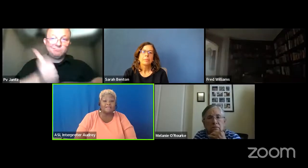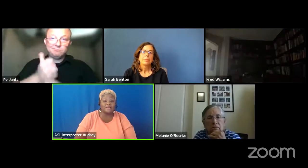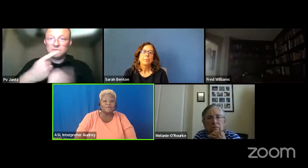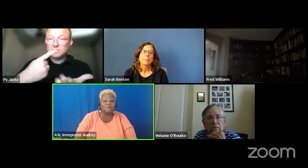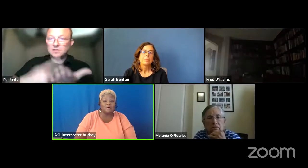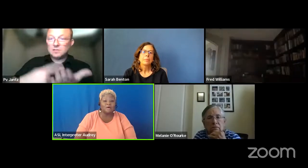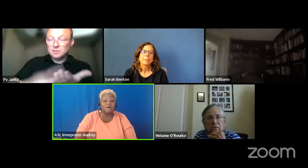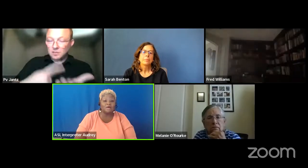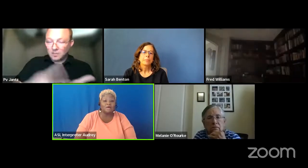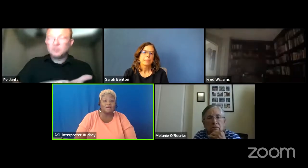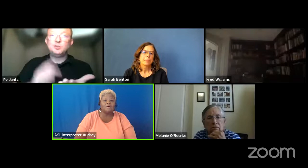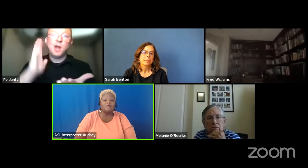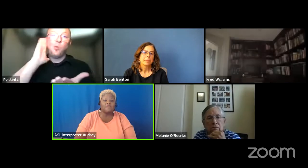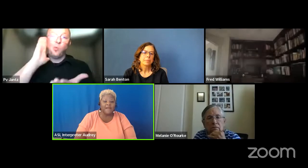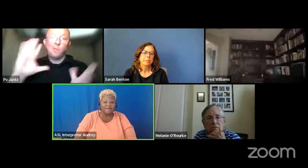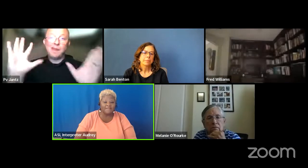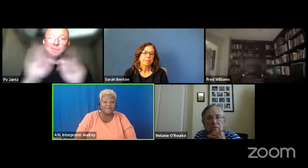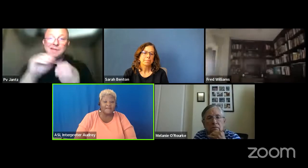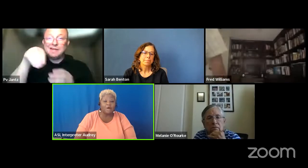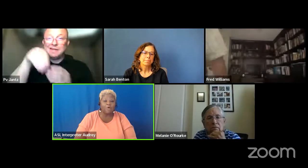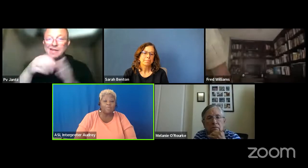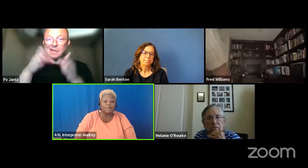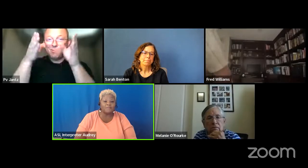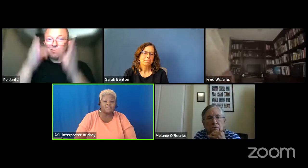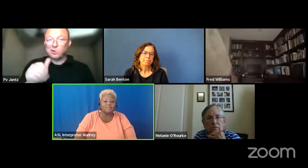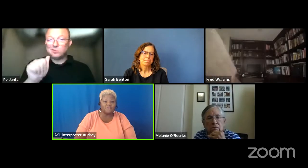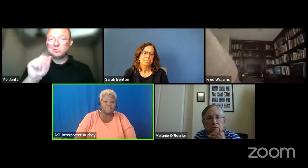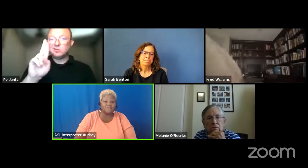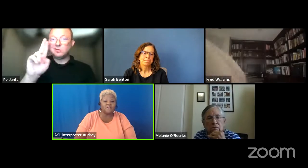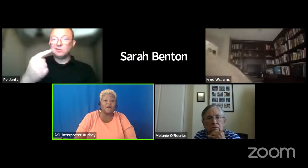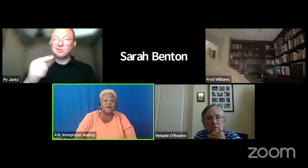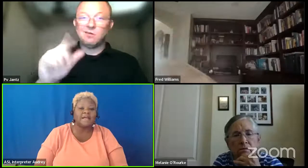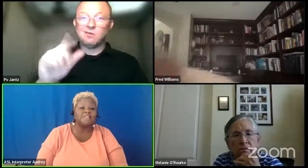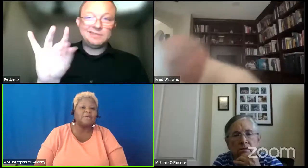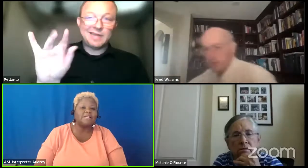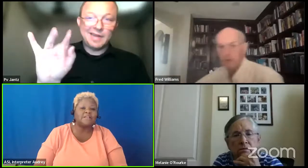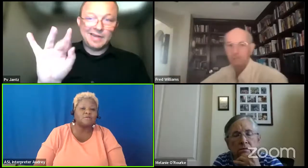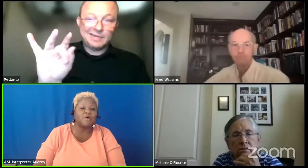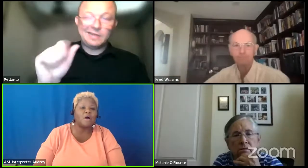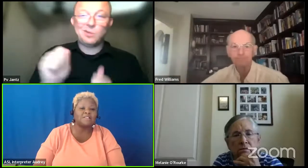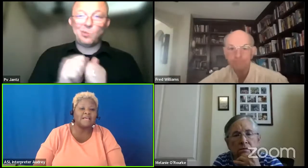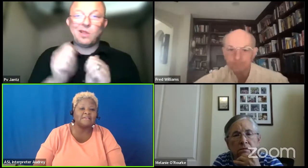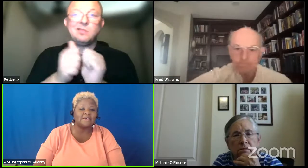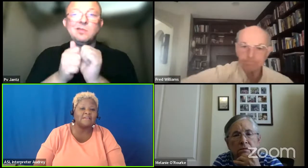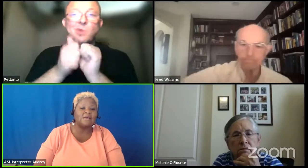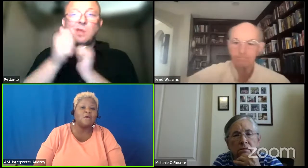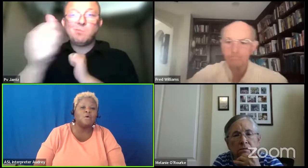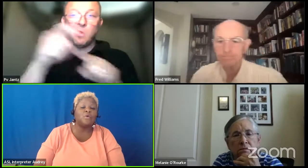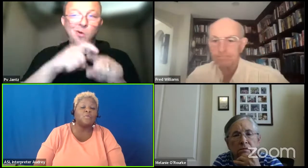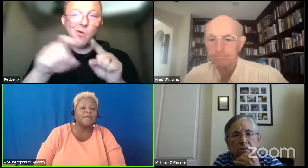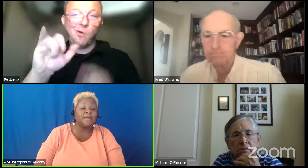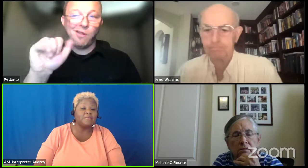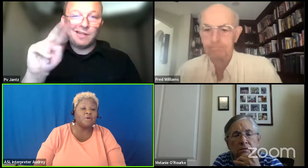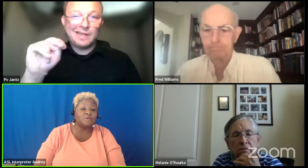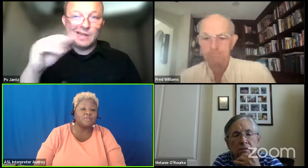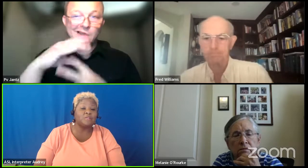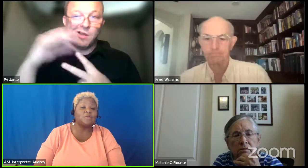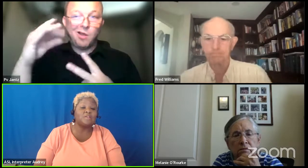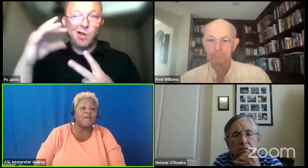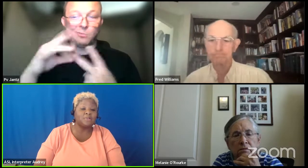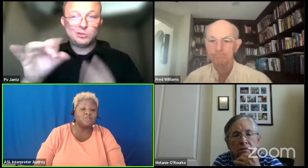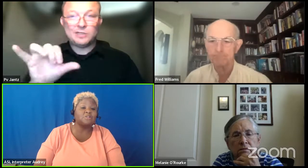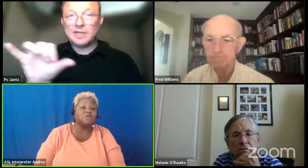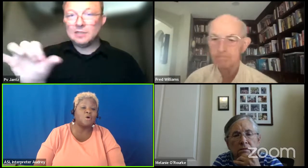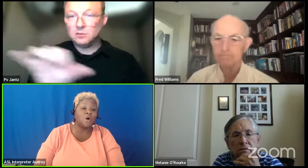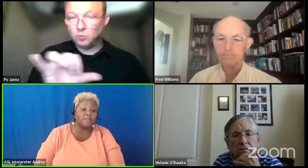Well, I'd like to thank you all for having that open to discussion. Our next meeting scheduled for August 18th will be in person